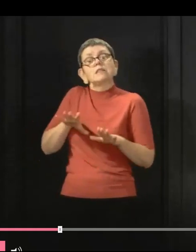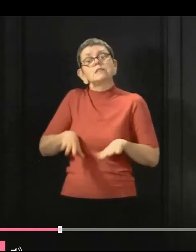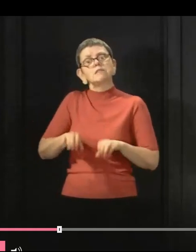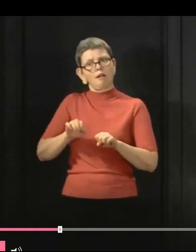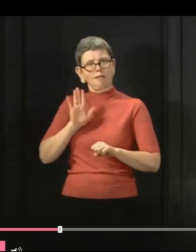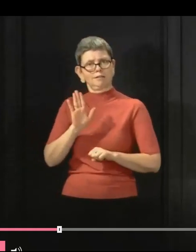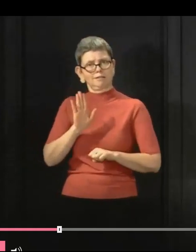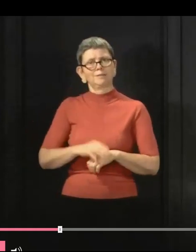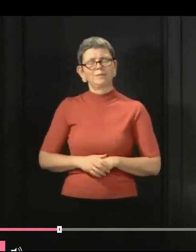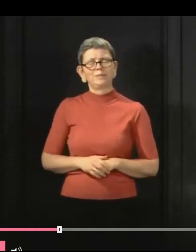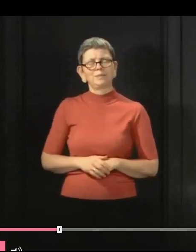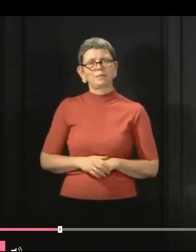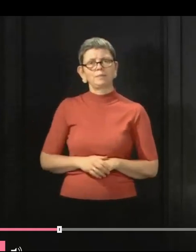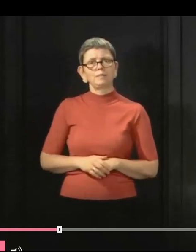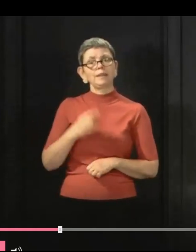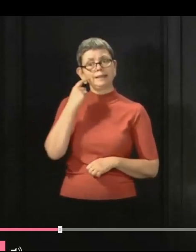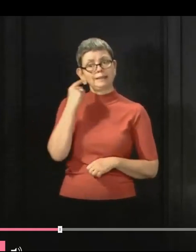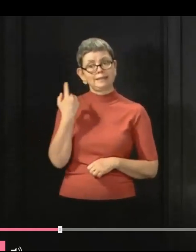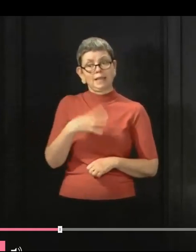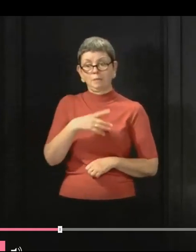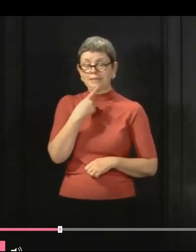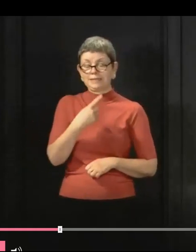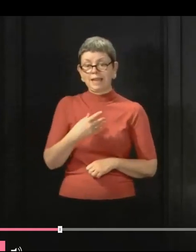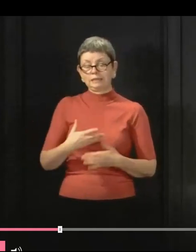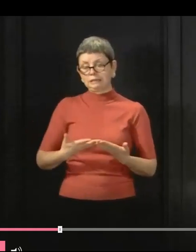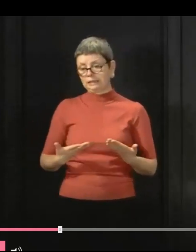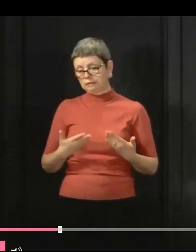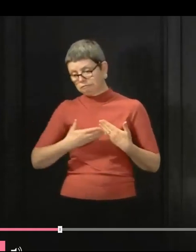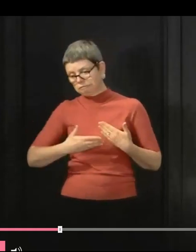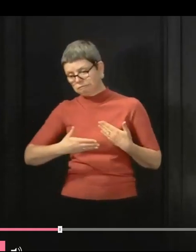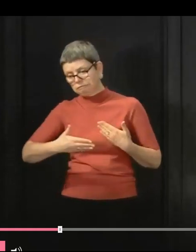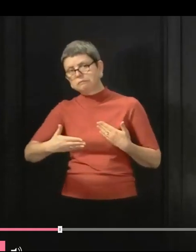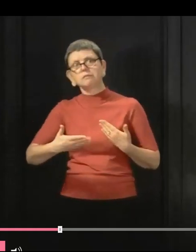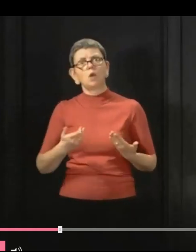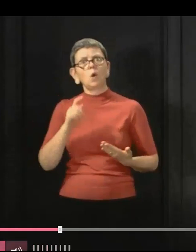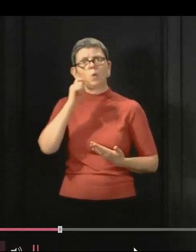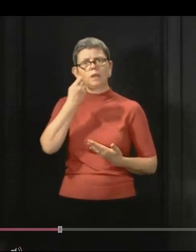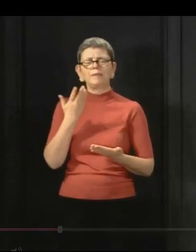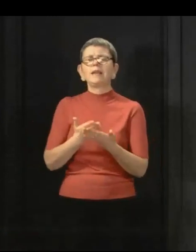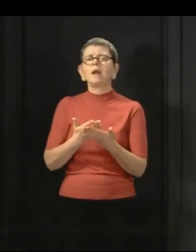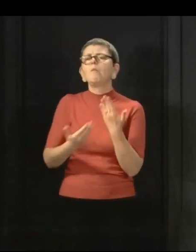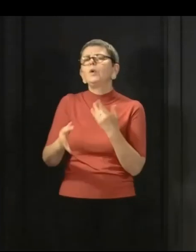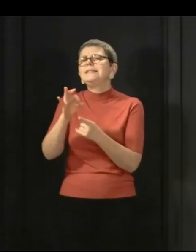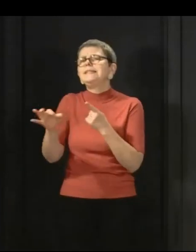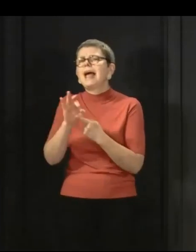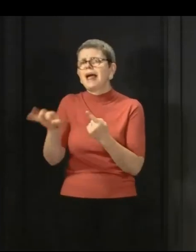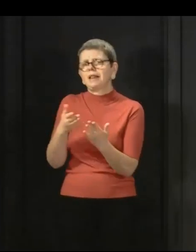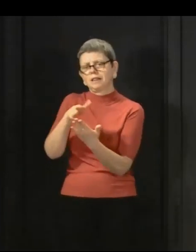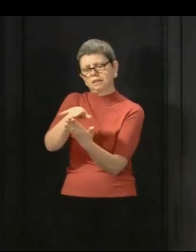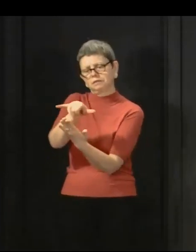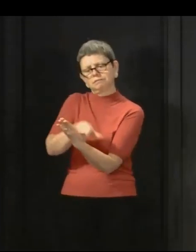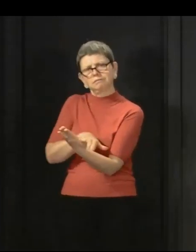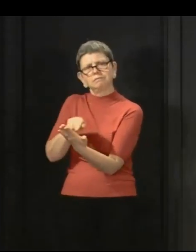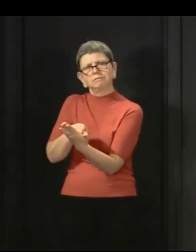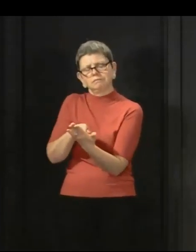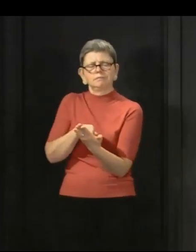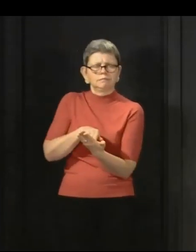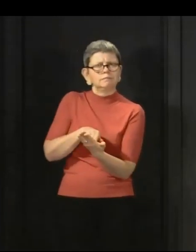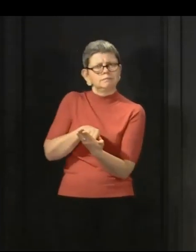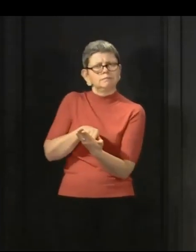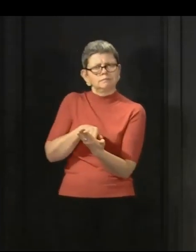yesterday, in the days, literally, and weeks ahead, we will set out much more detail on the different options that we